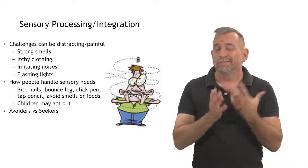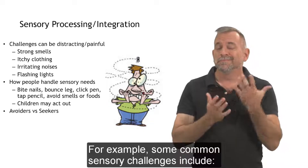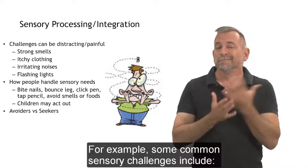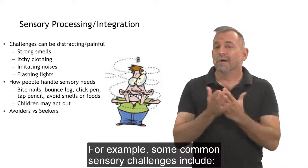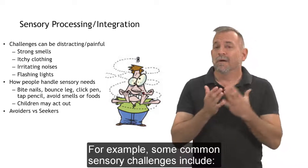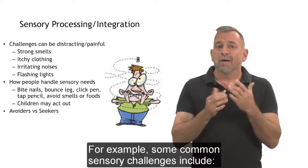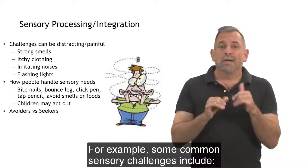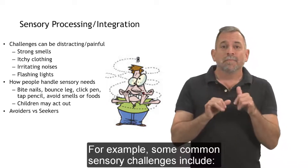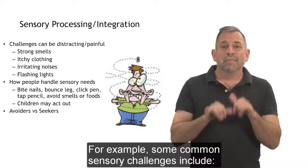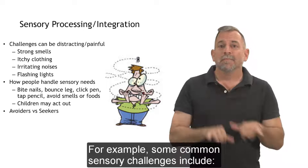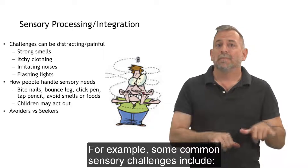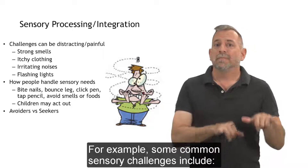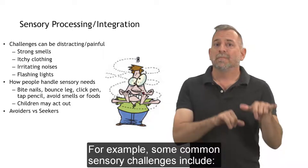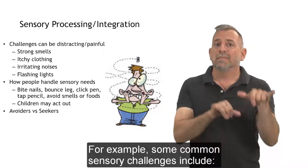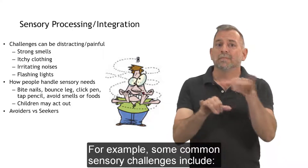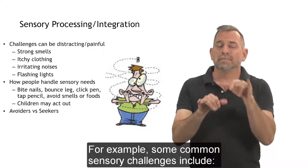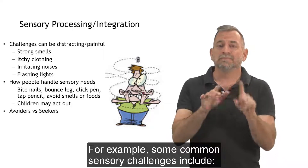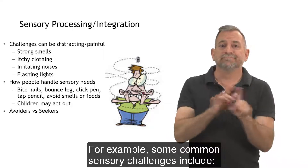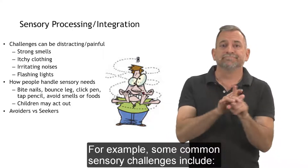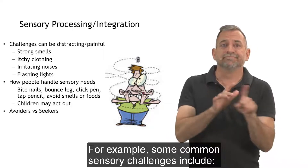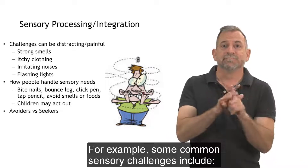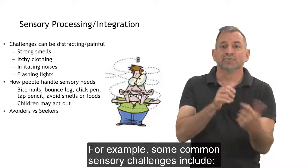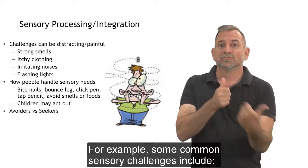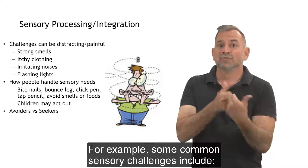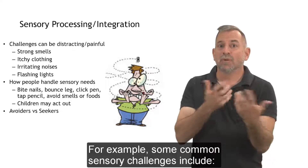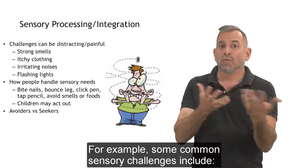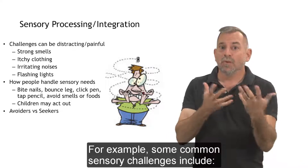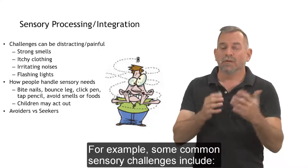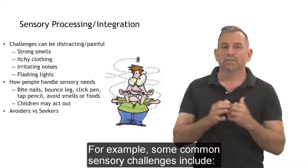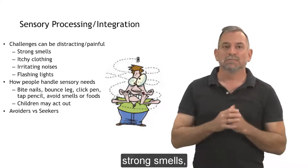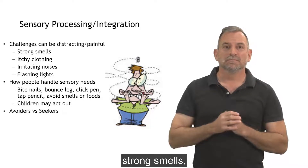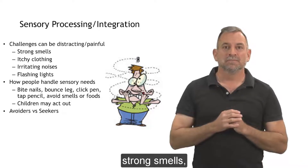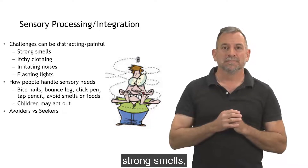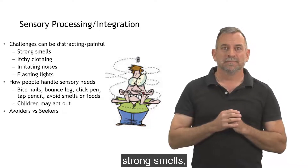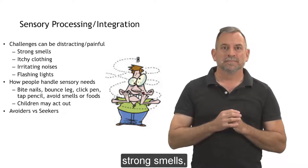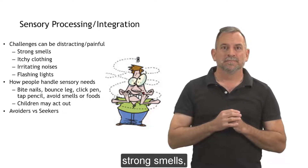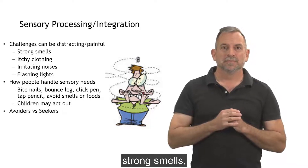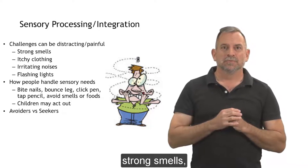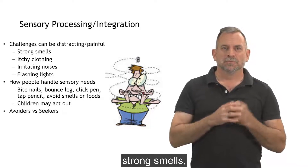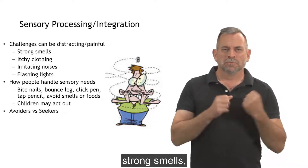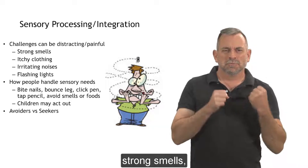For example, some common sensory challenges include strong smells,